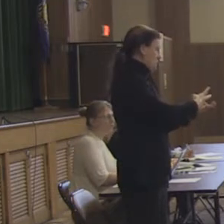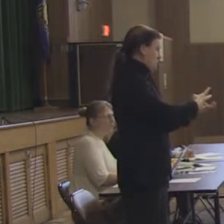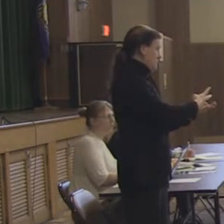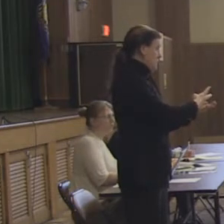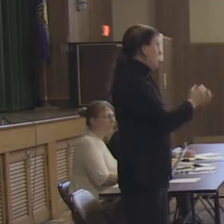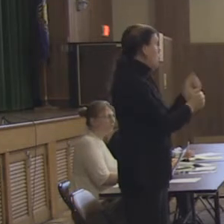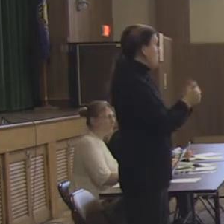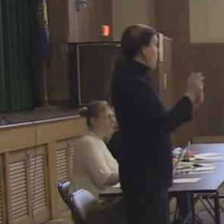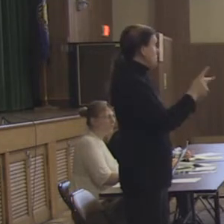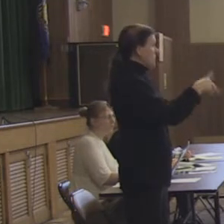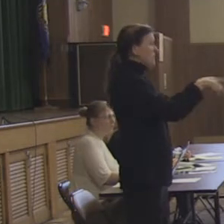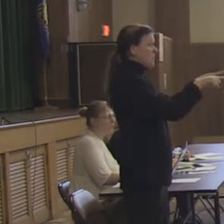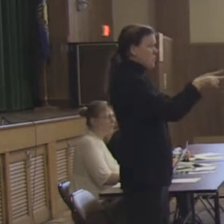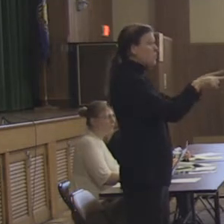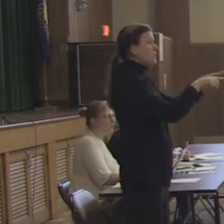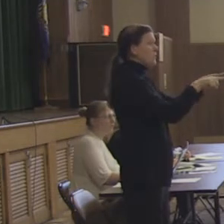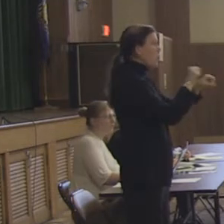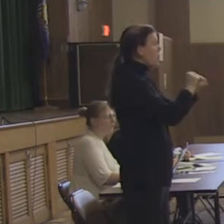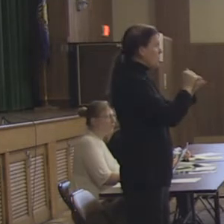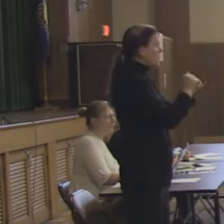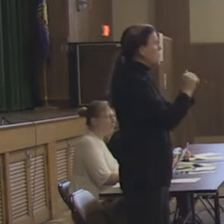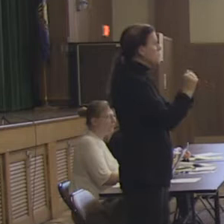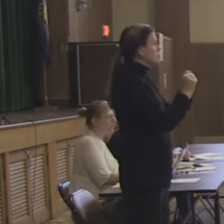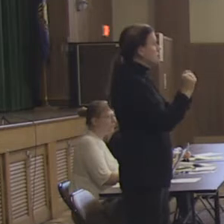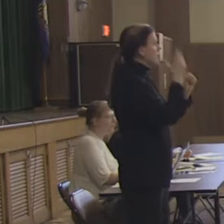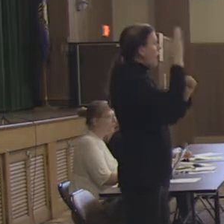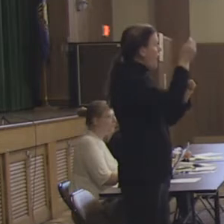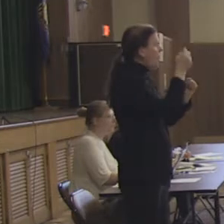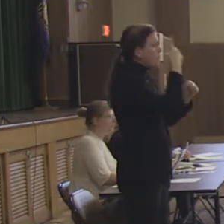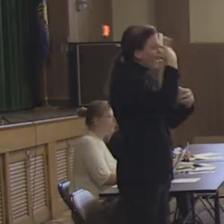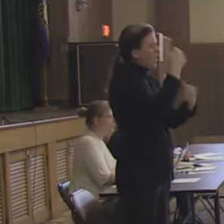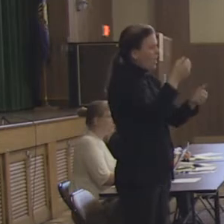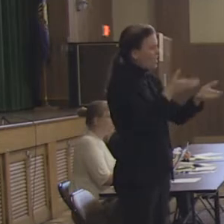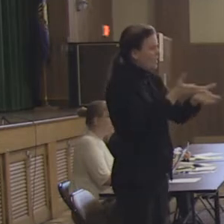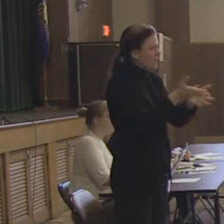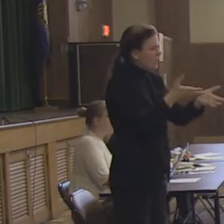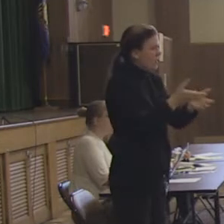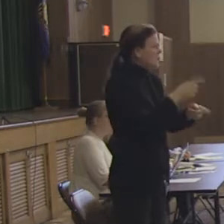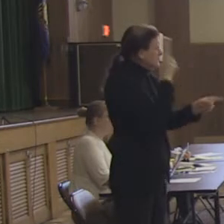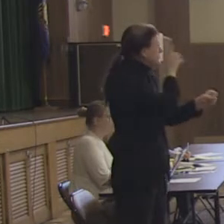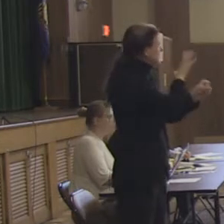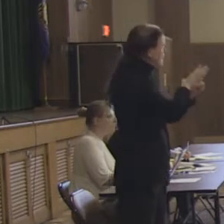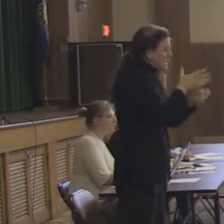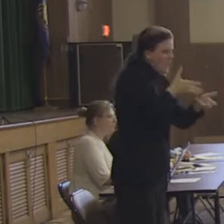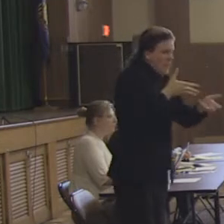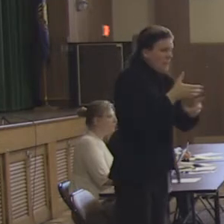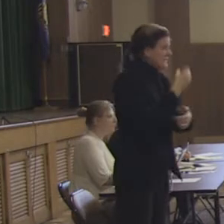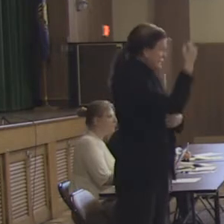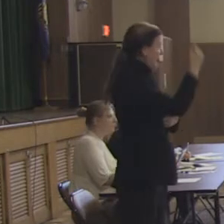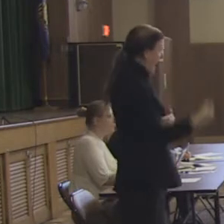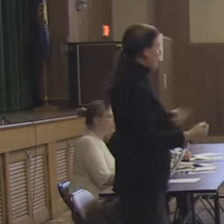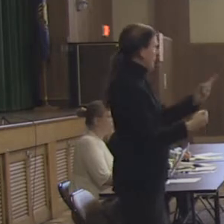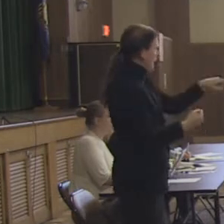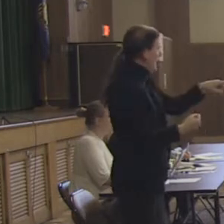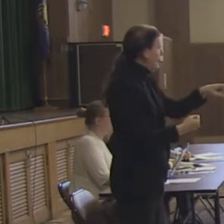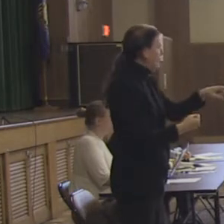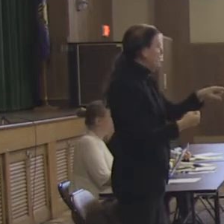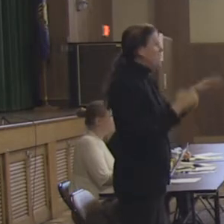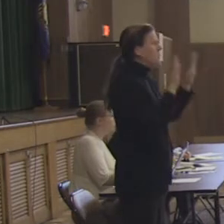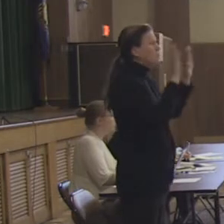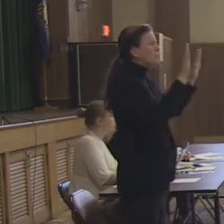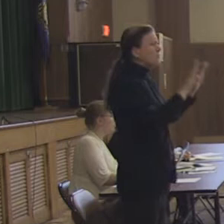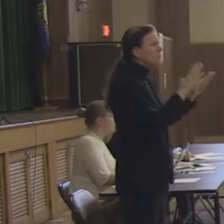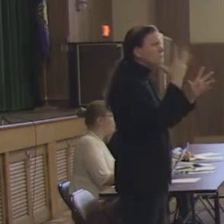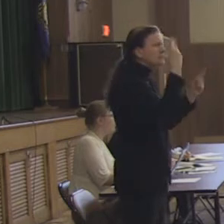of the individuals in this room are working with people with mental health, and they're very dedicated to be here on a Saturday, and they're doing an excellent